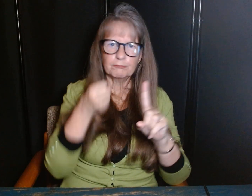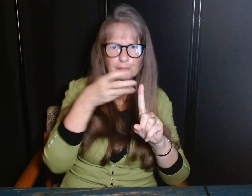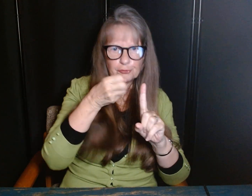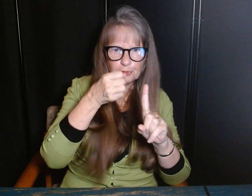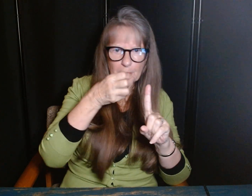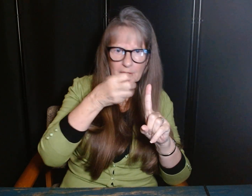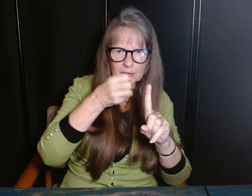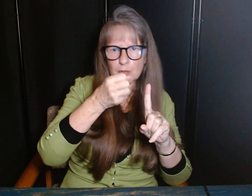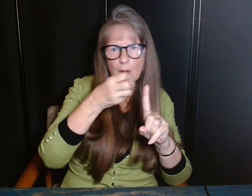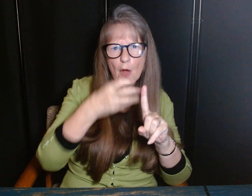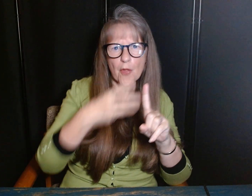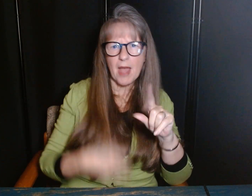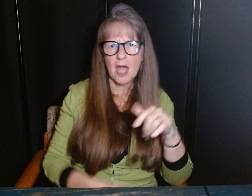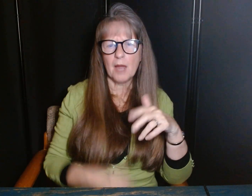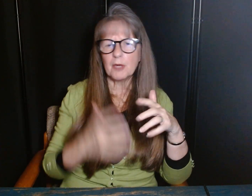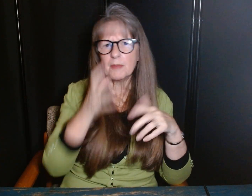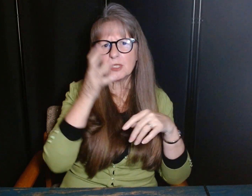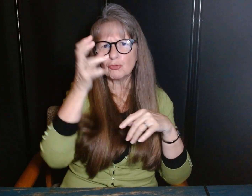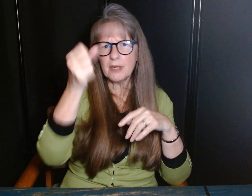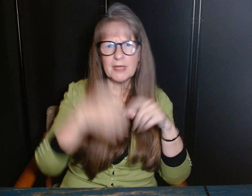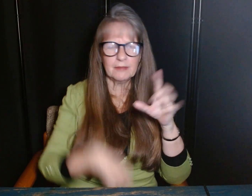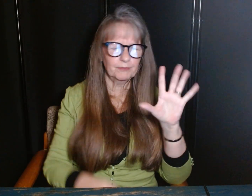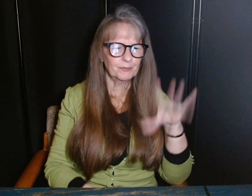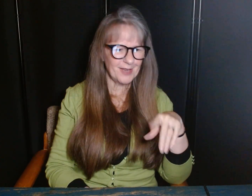I'm going to just bawl them out. I'm going to be screaming, whatever.